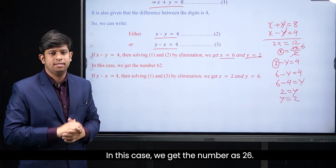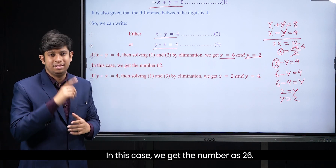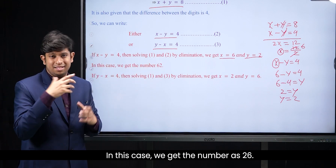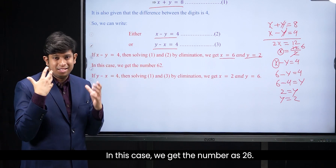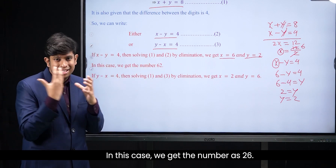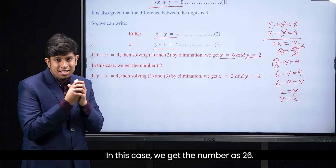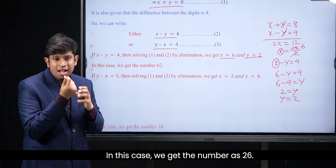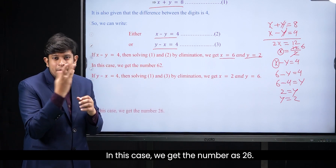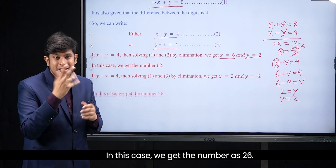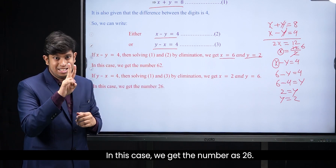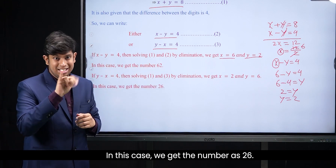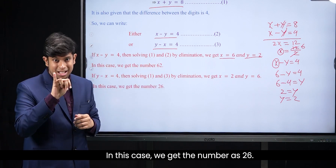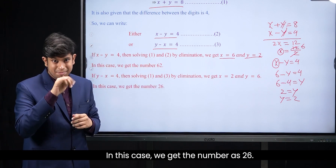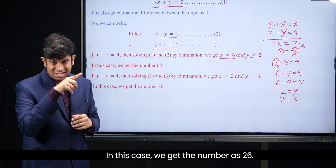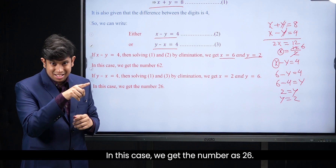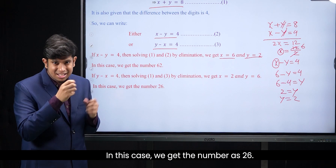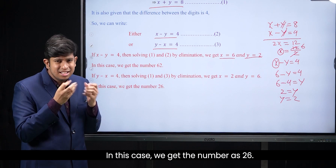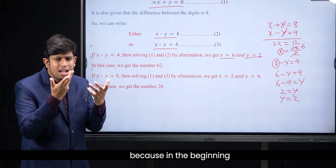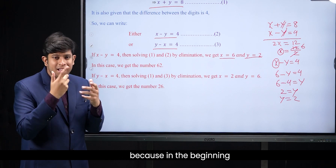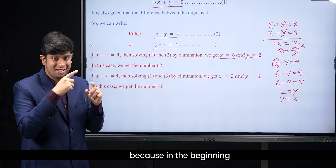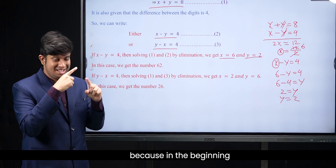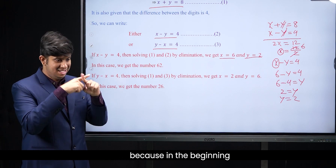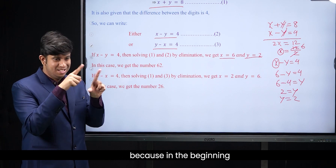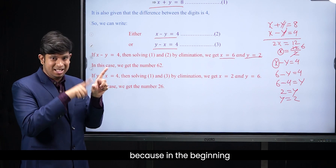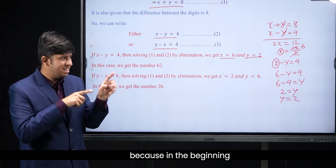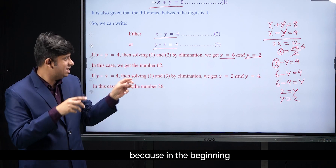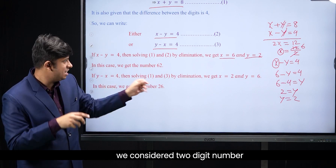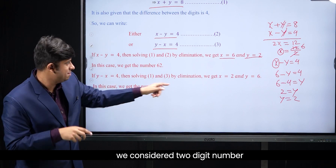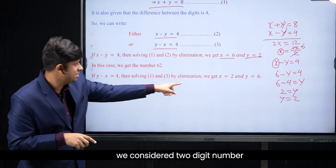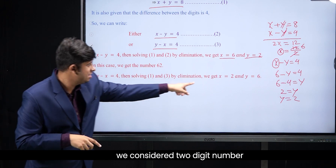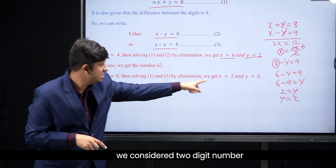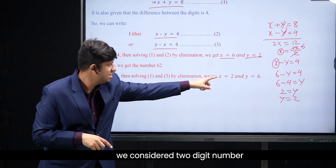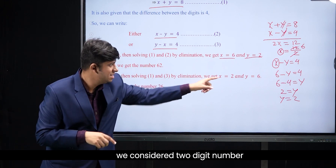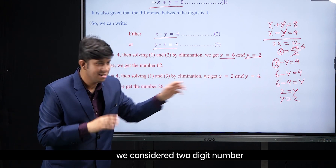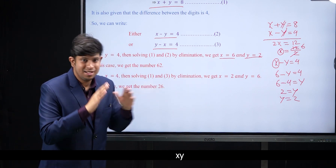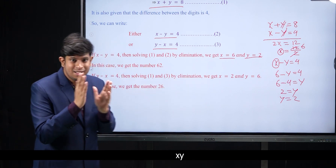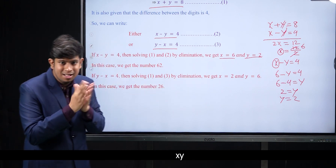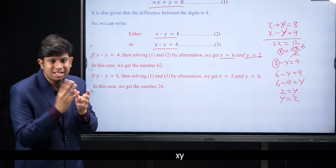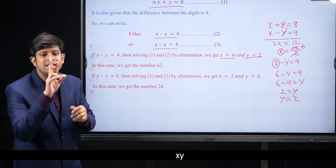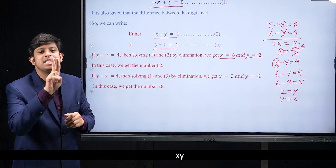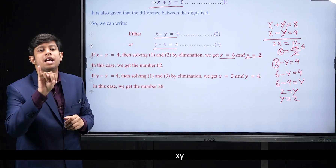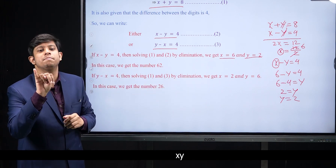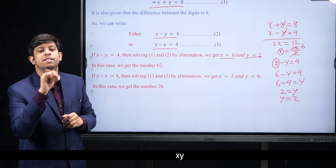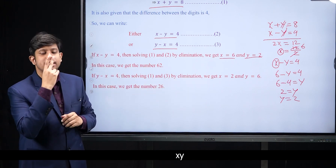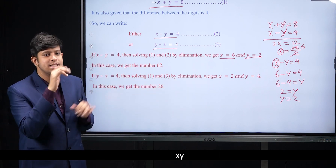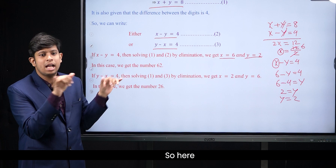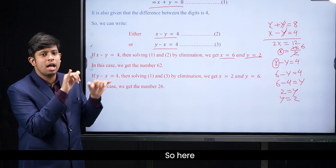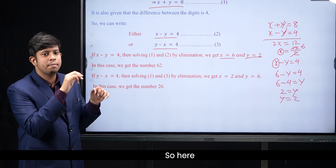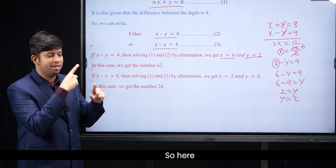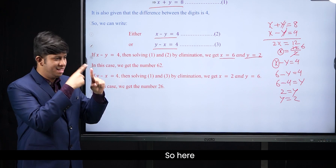In this case, we get the number as 26 because in the beginning we considered 2-digit number as x, y. So here